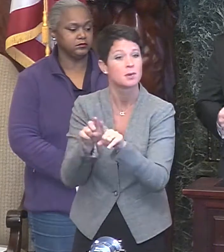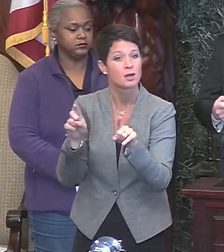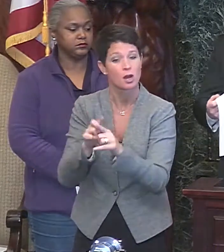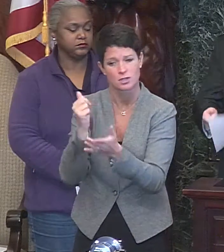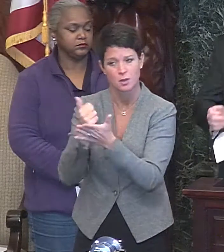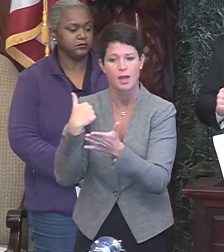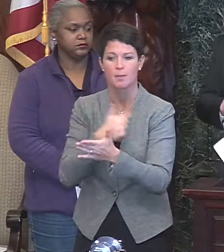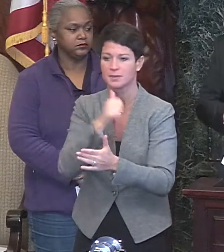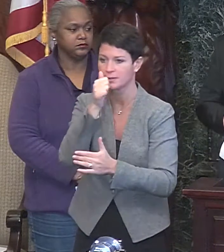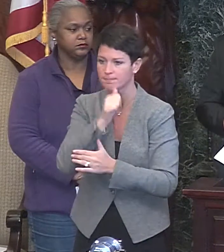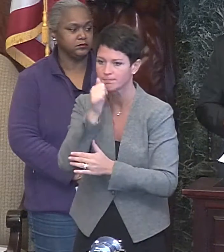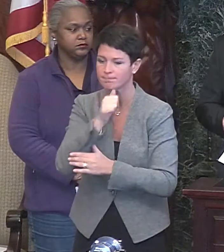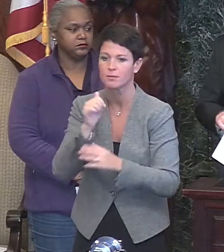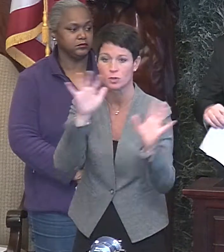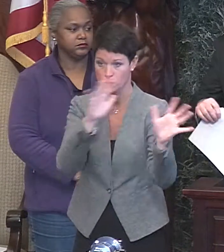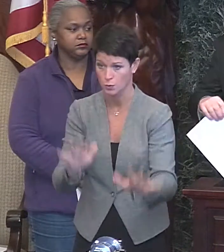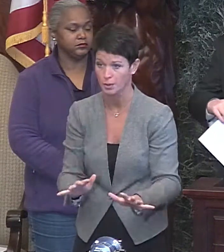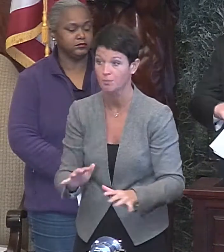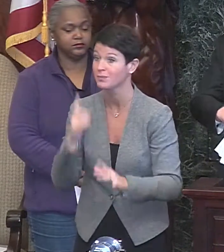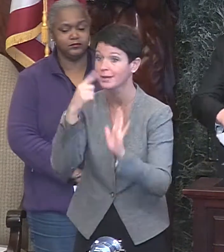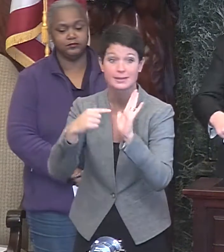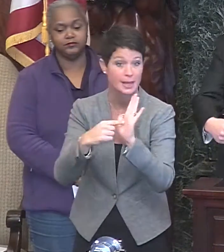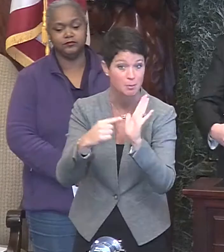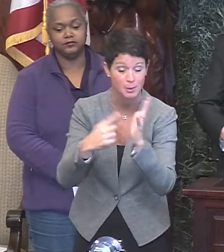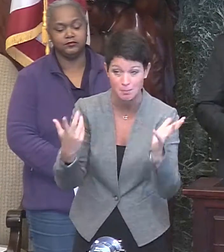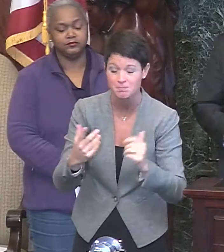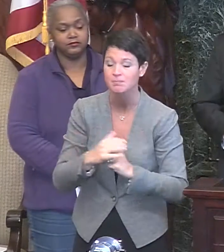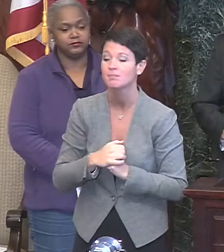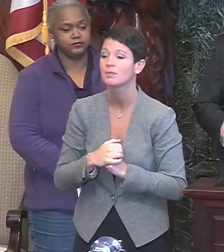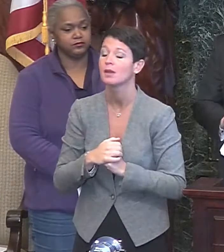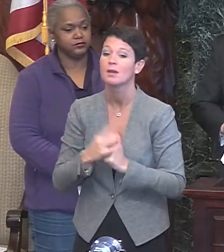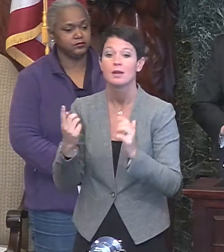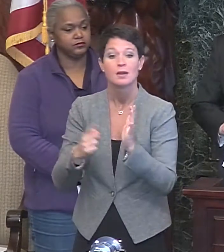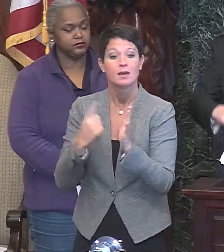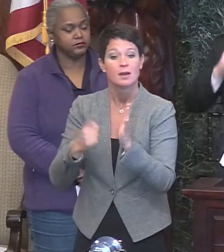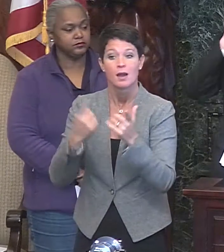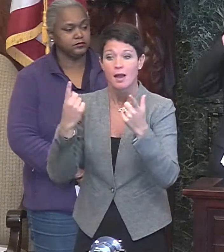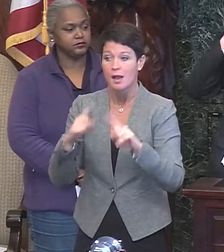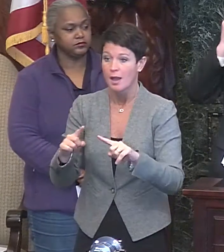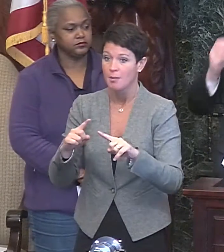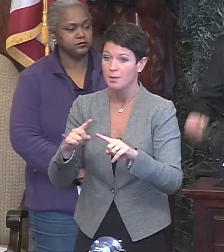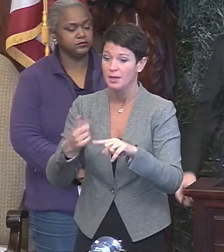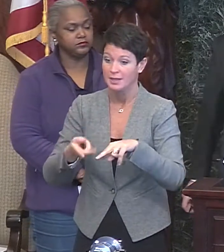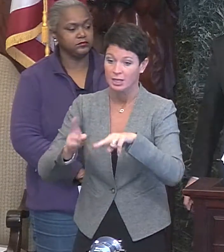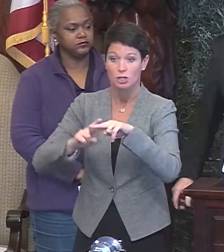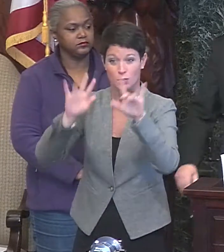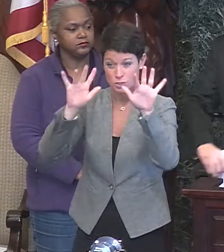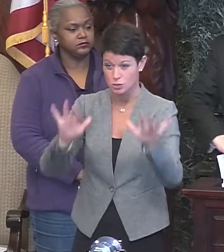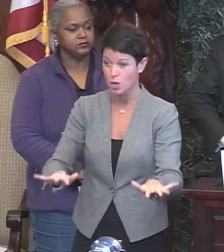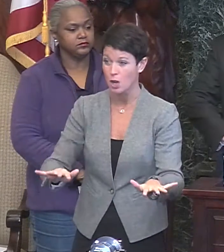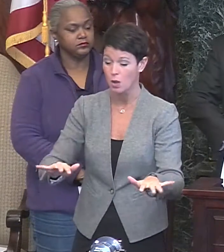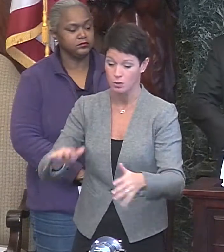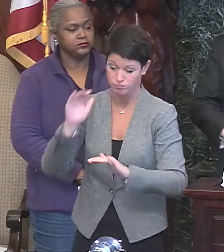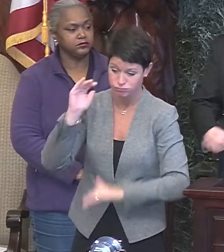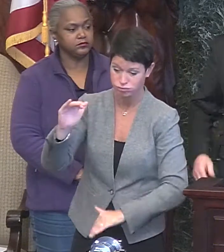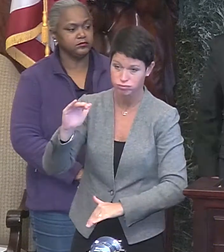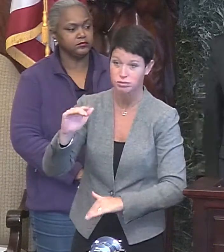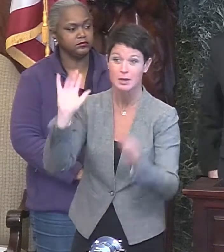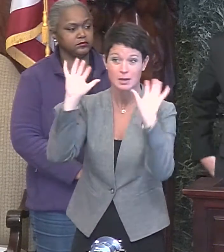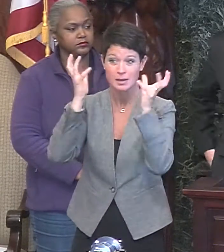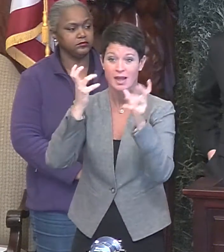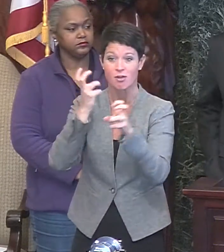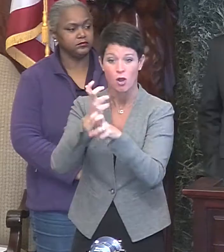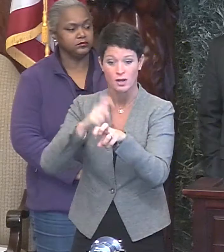the storm. As an example, at times when we have such increased snow like this, our medics have